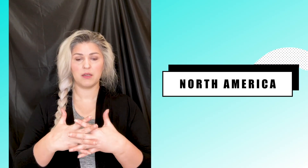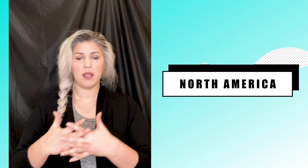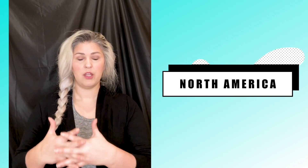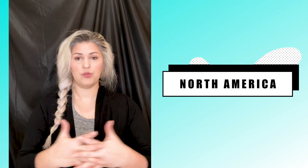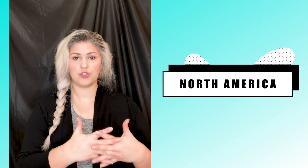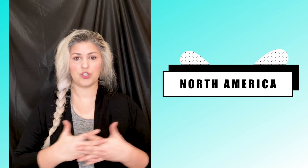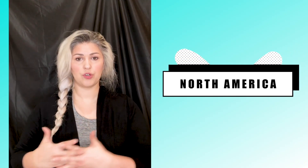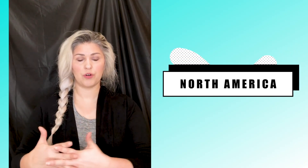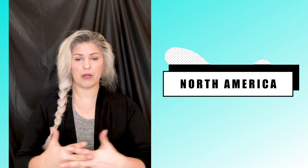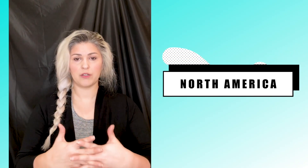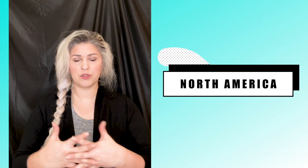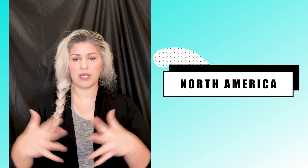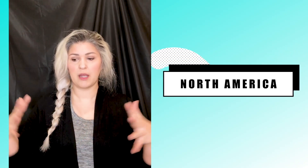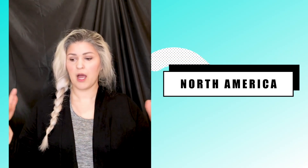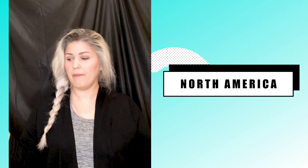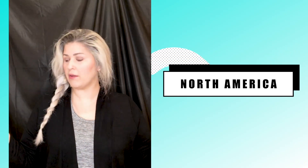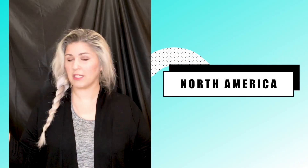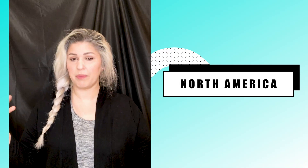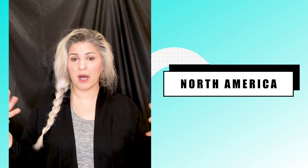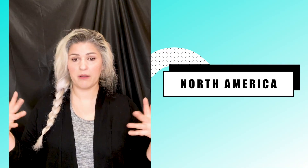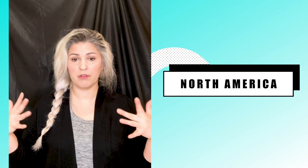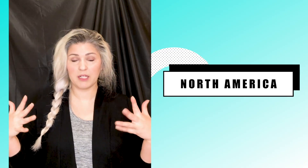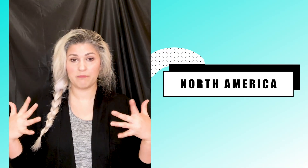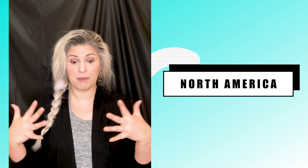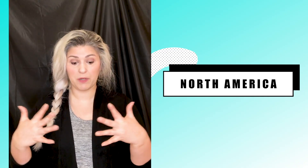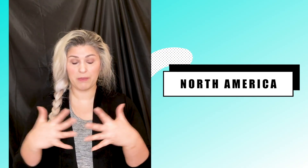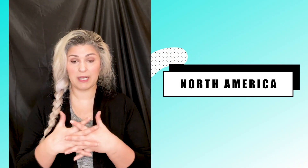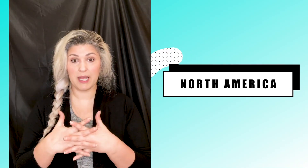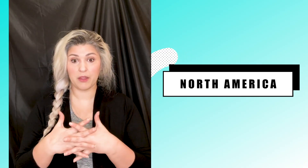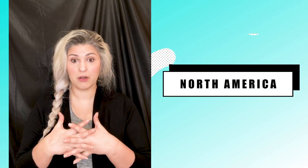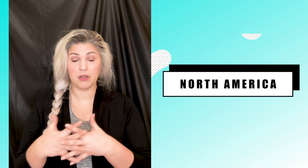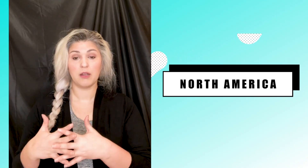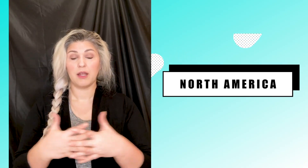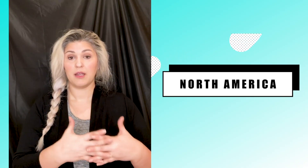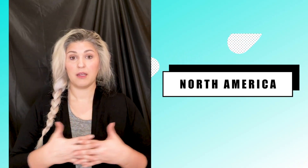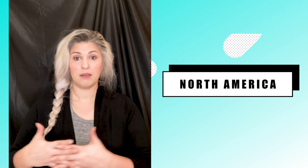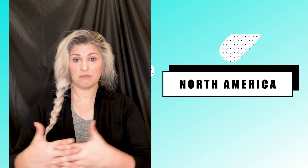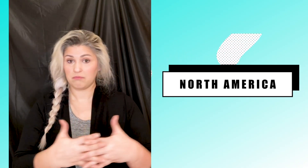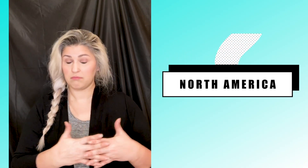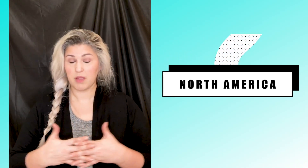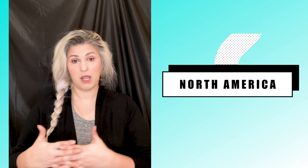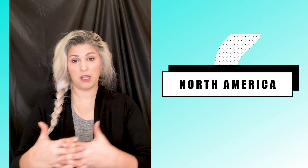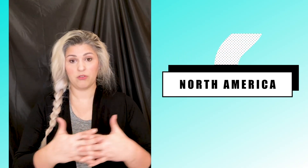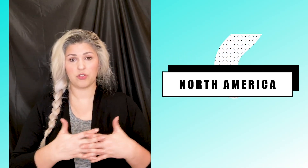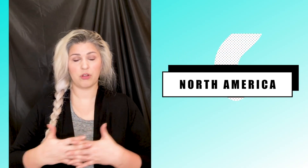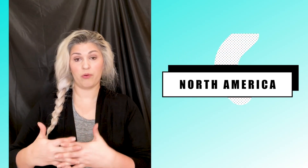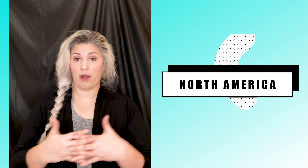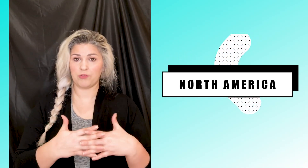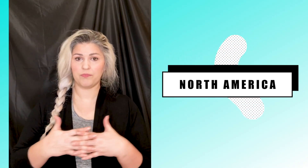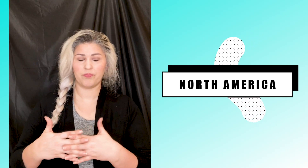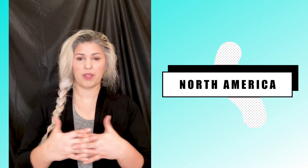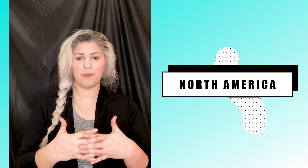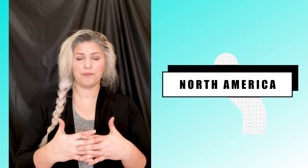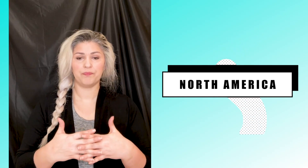this. And you stir around. So it's like a melting pot of lots of people coming together and you stir them